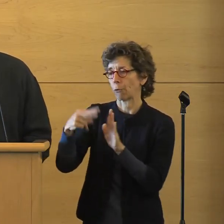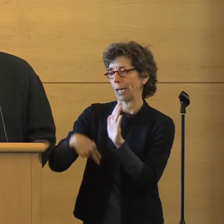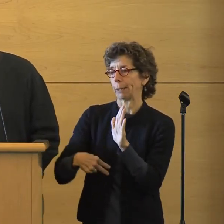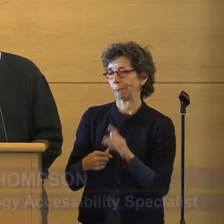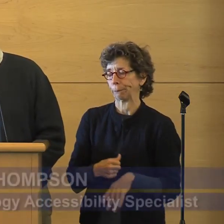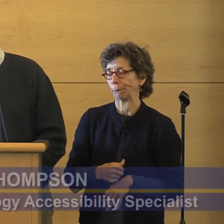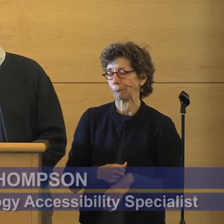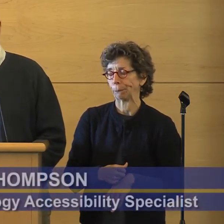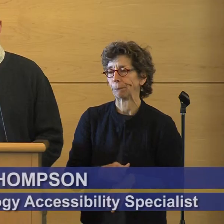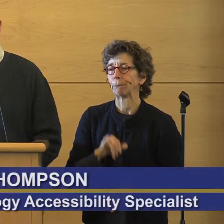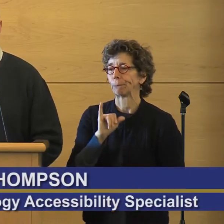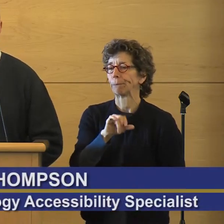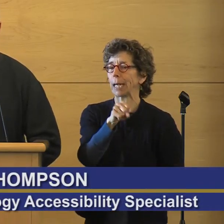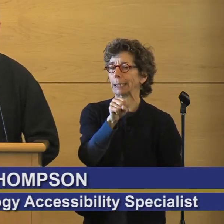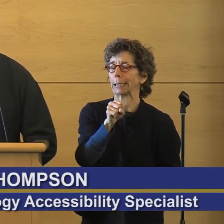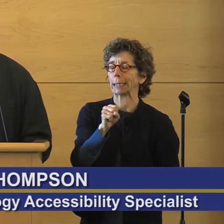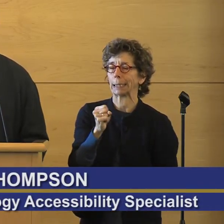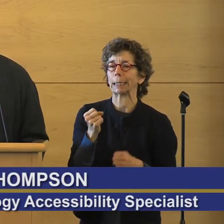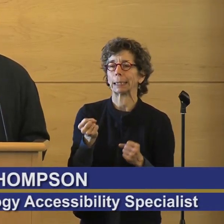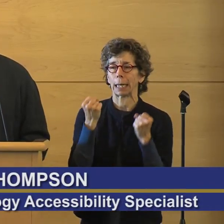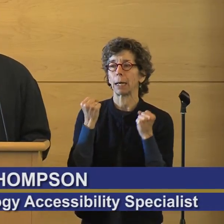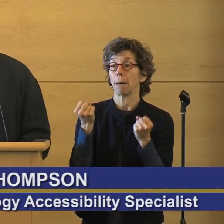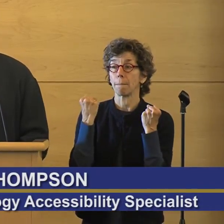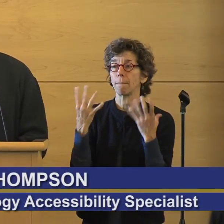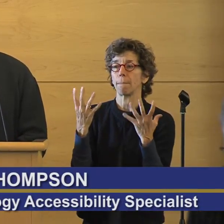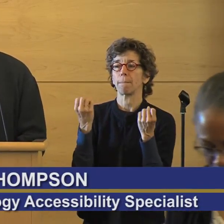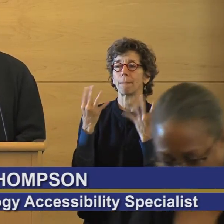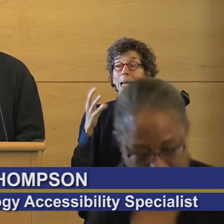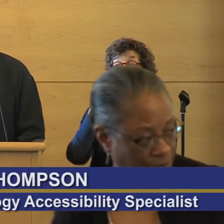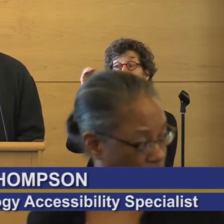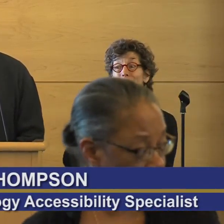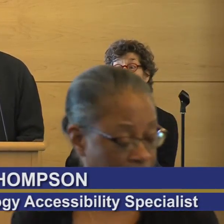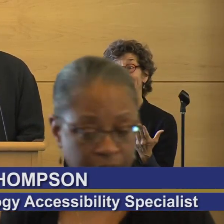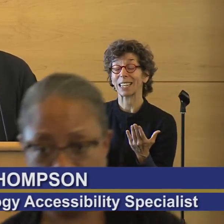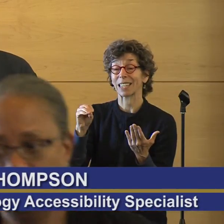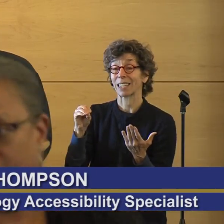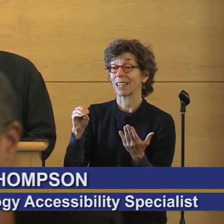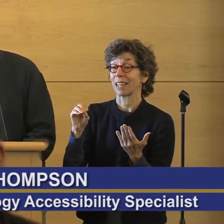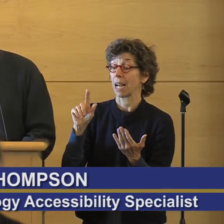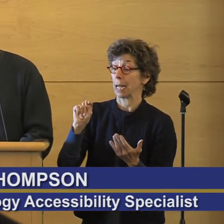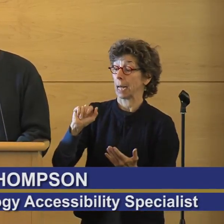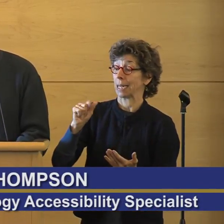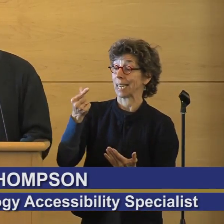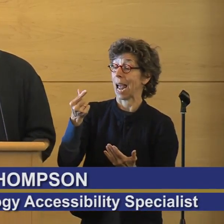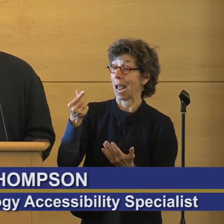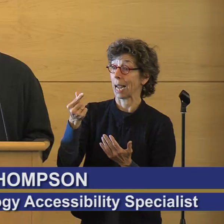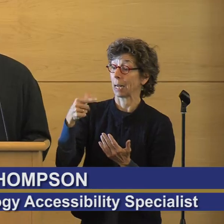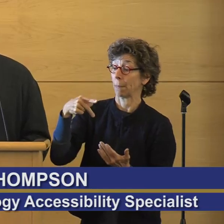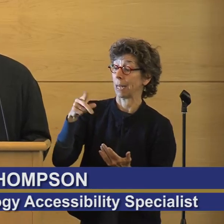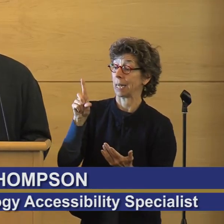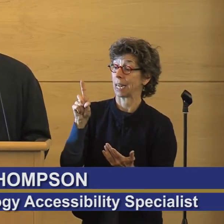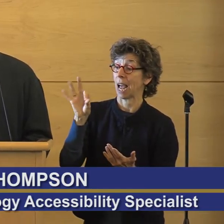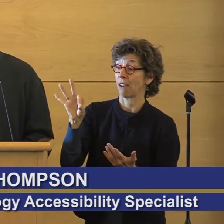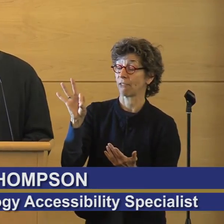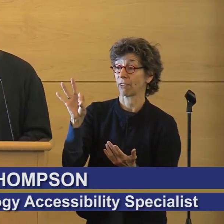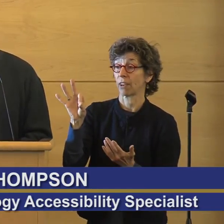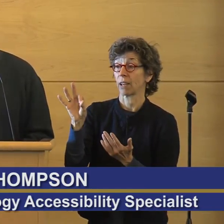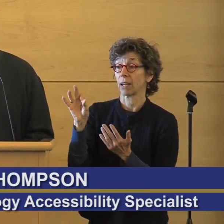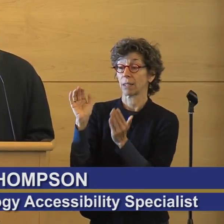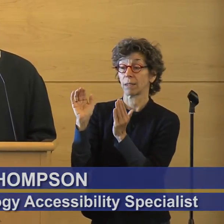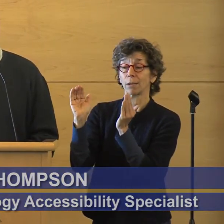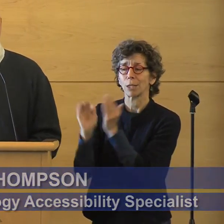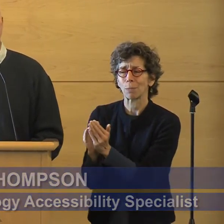as part of your websites, and just information to distribution lists or other, those PDFs are